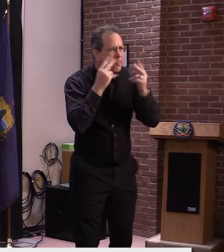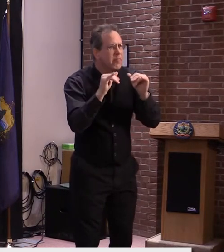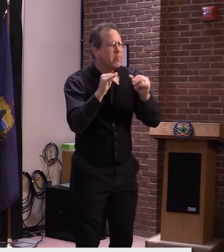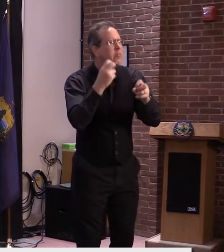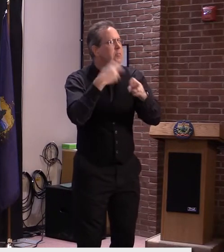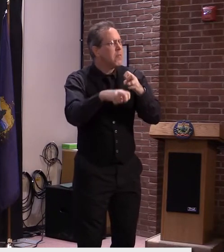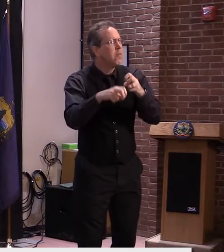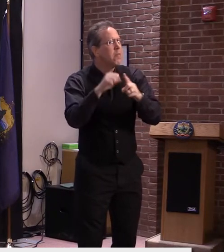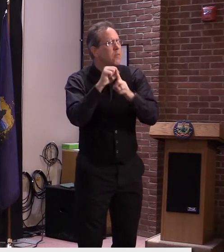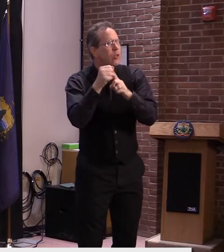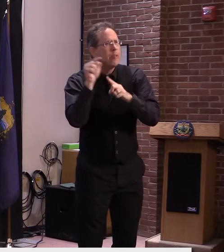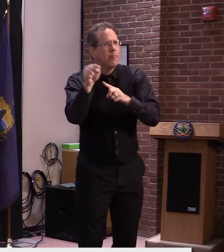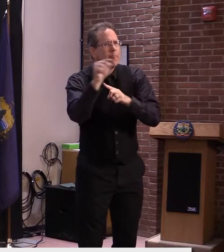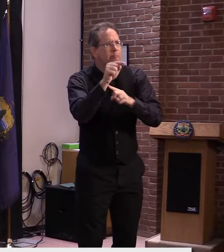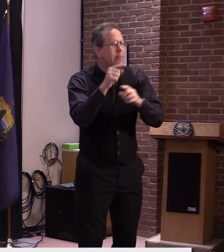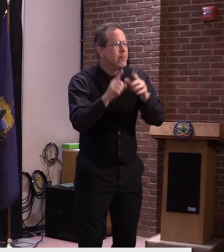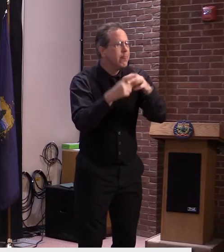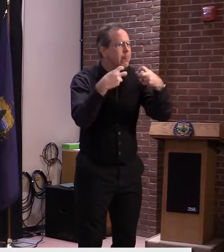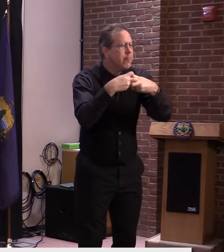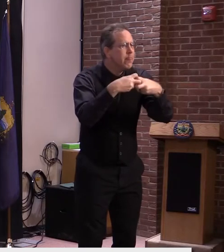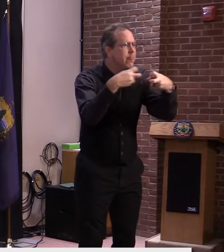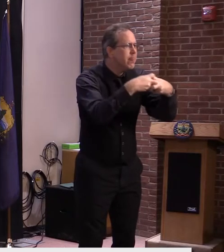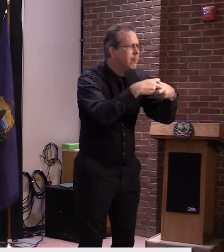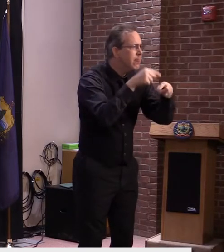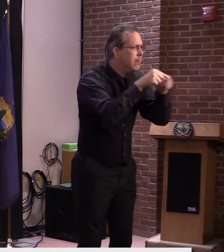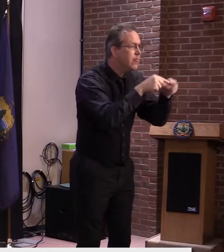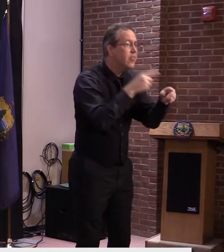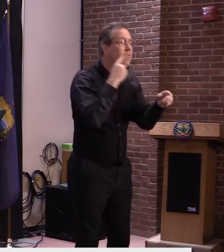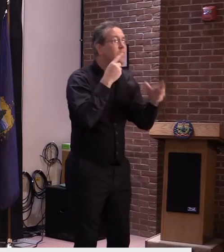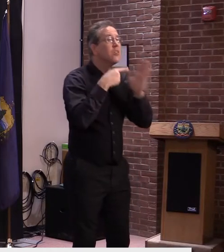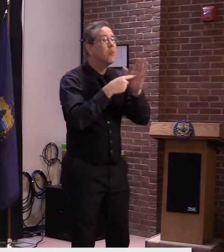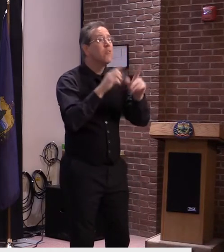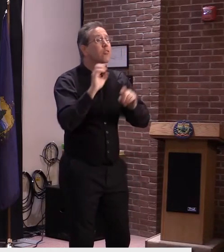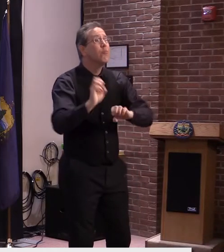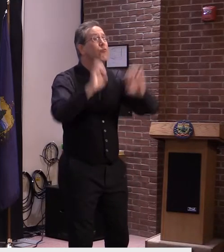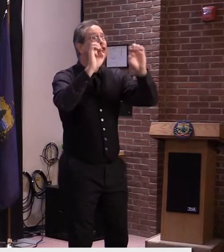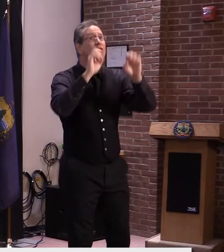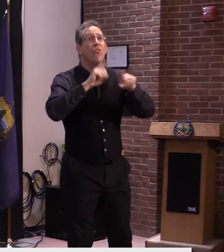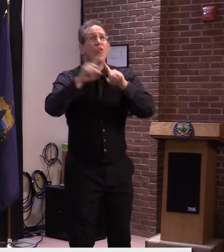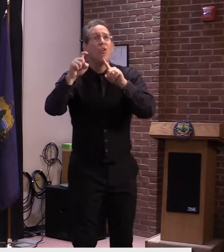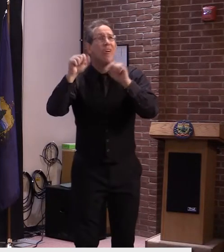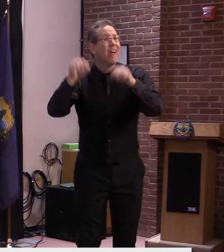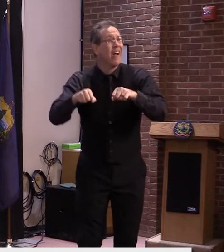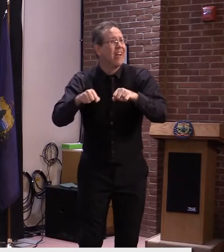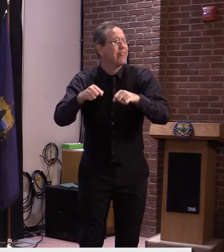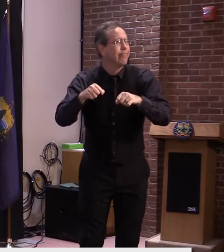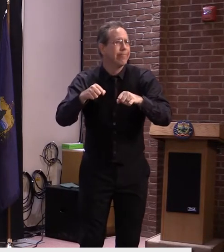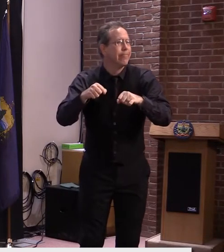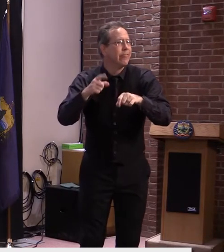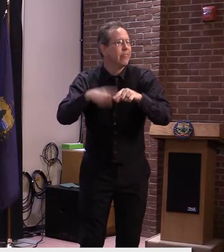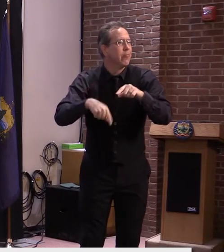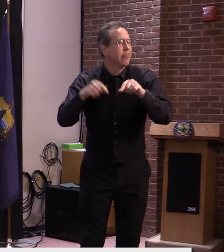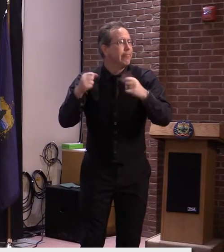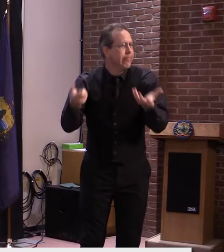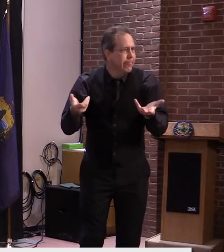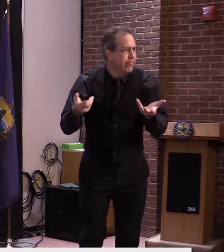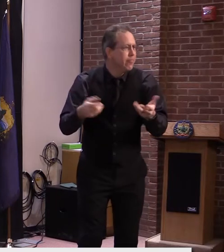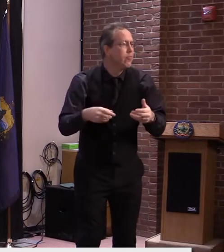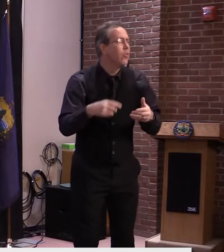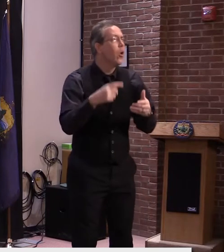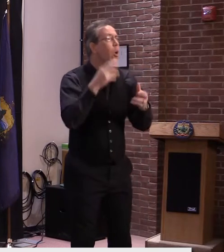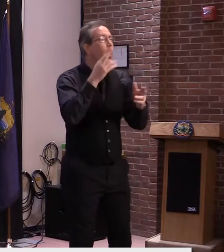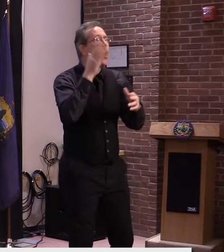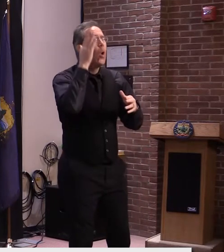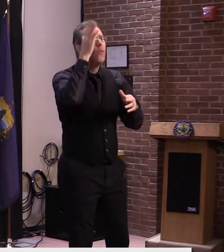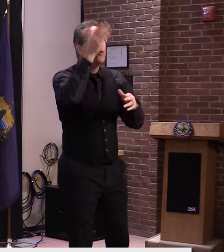service allows them to connect when they have an emergency. We look forward to a time when all Vermonters have universal, reliable cell